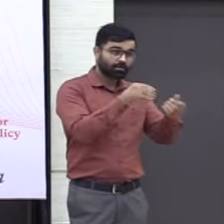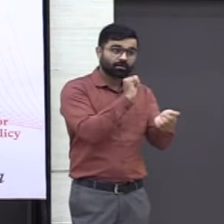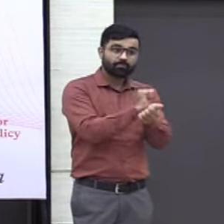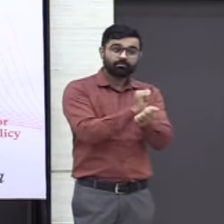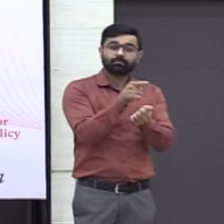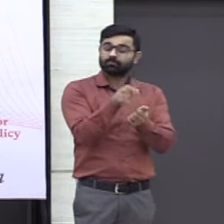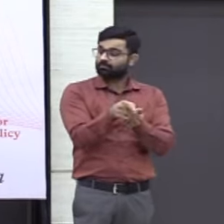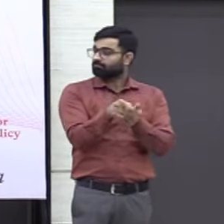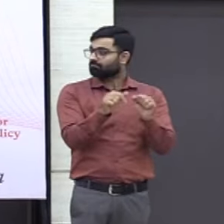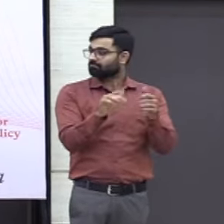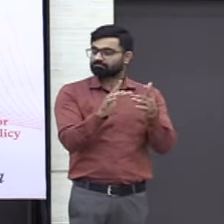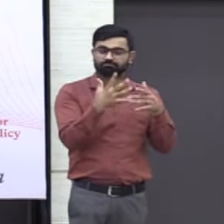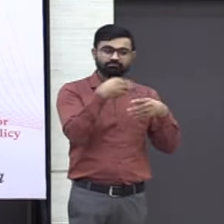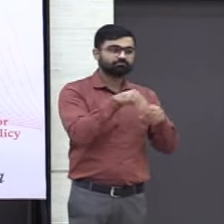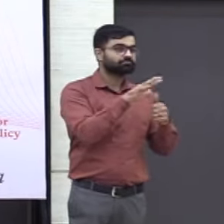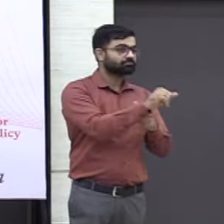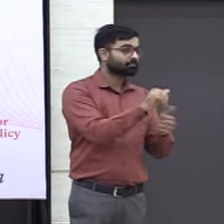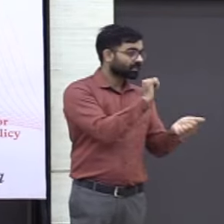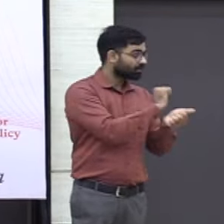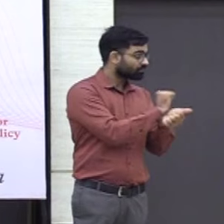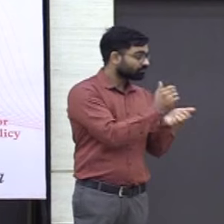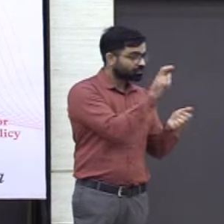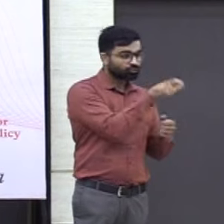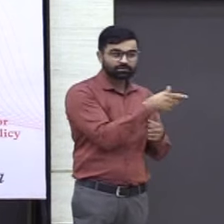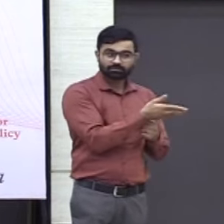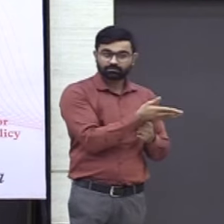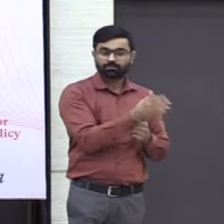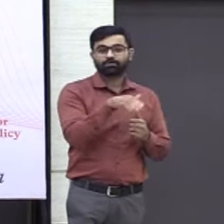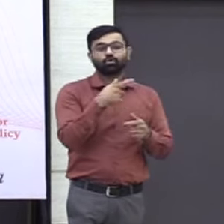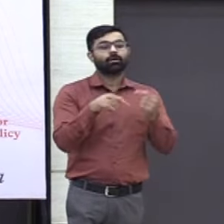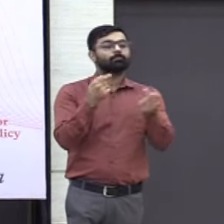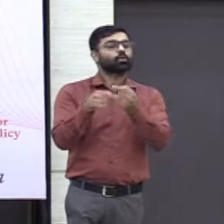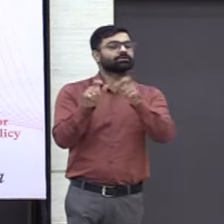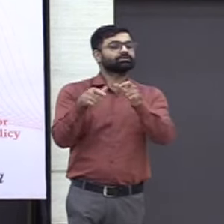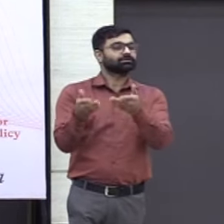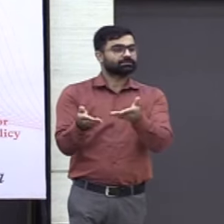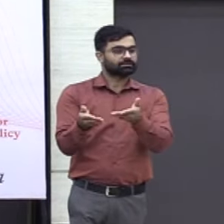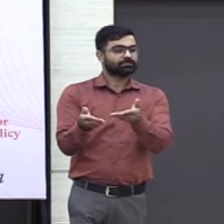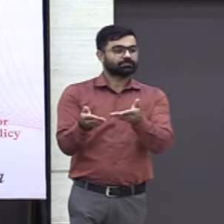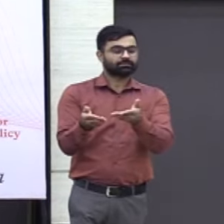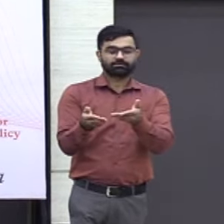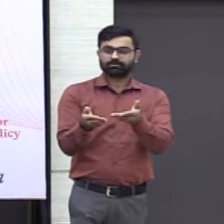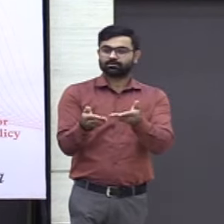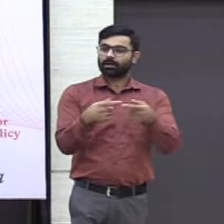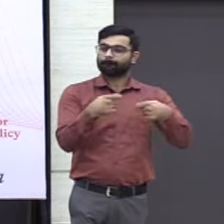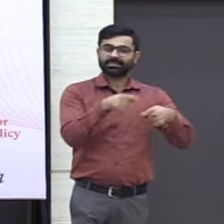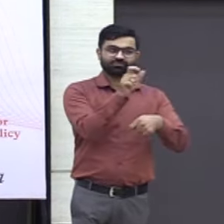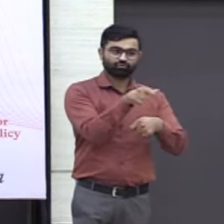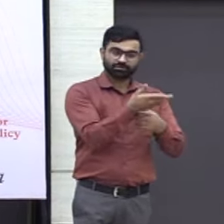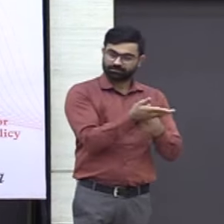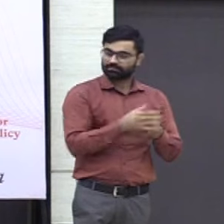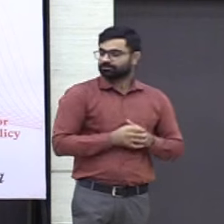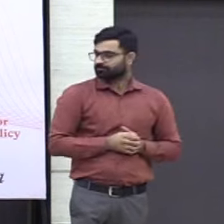police. See, there is a nexus between the police officer and the politician and the businessman.